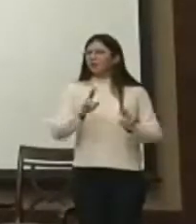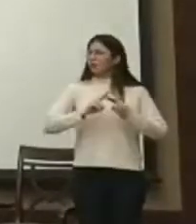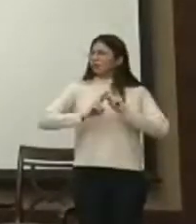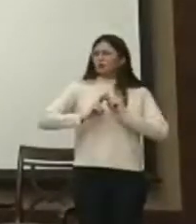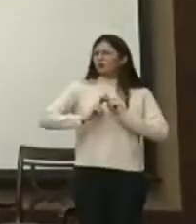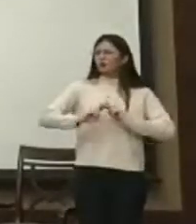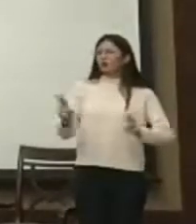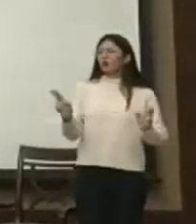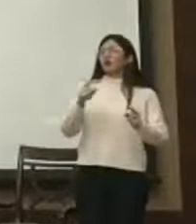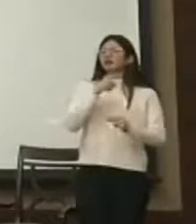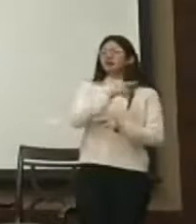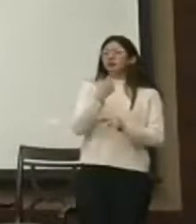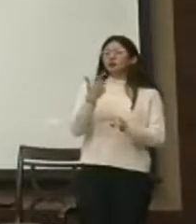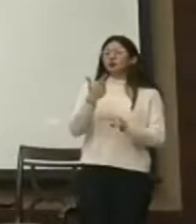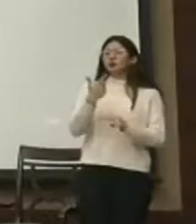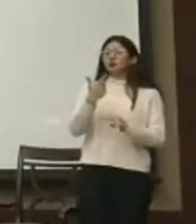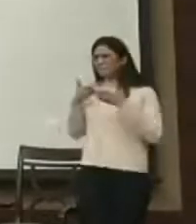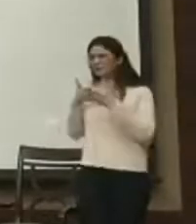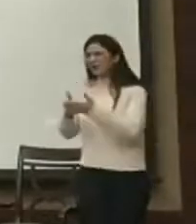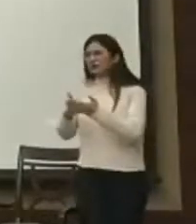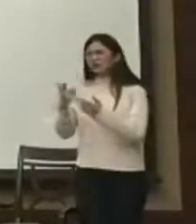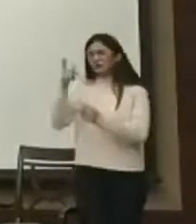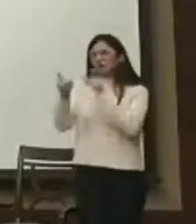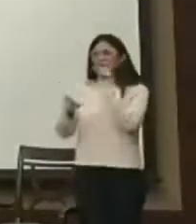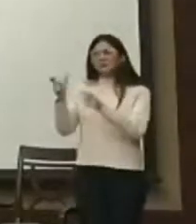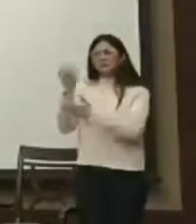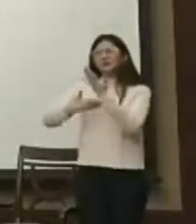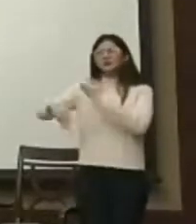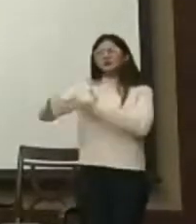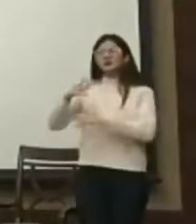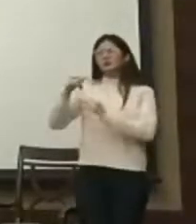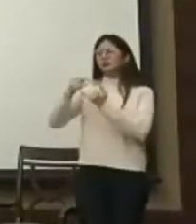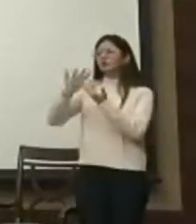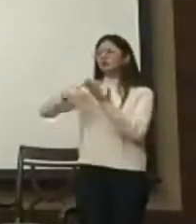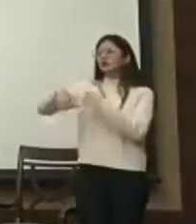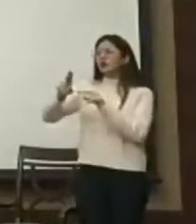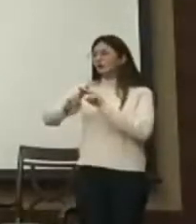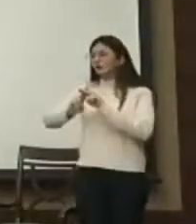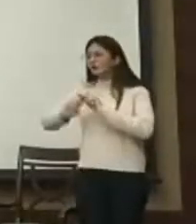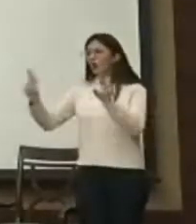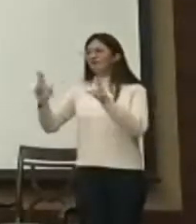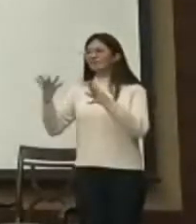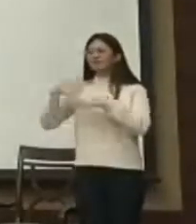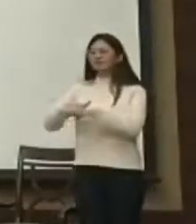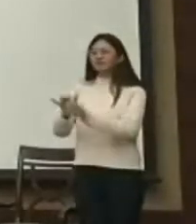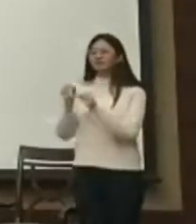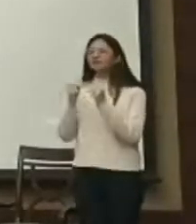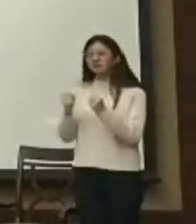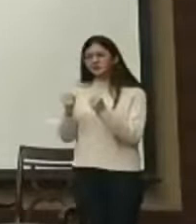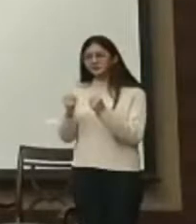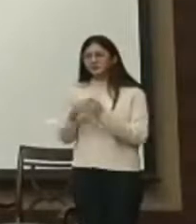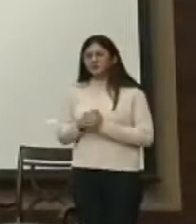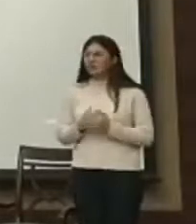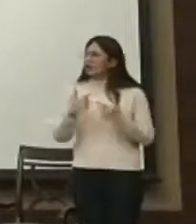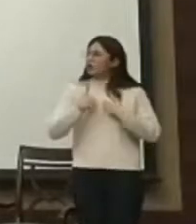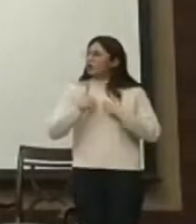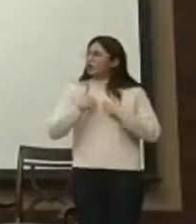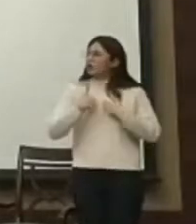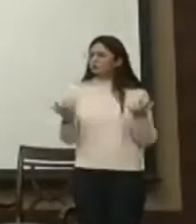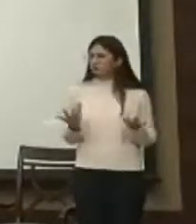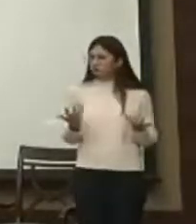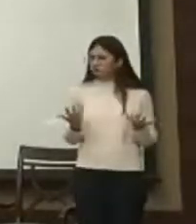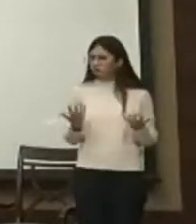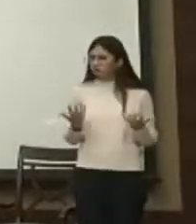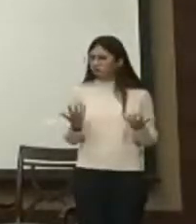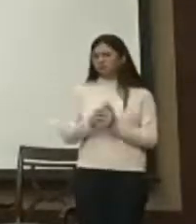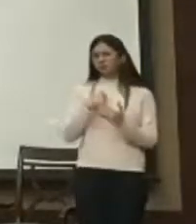and effective participation of persons with disabilities in society. So what do we do to ensure that